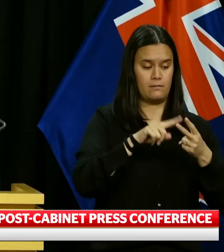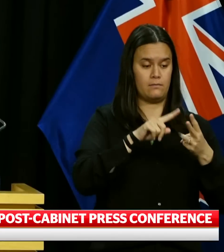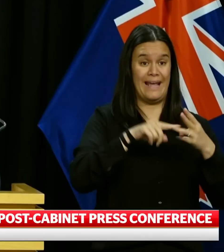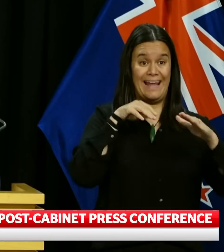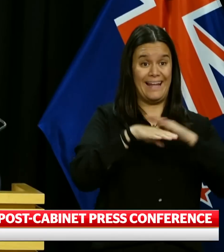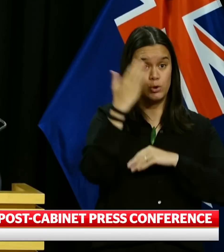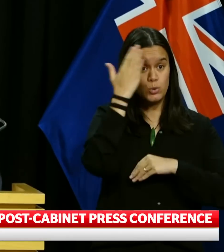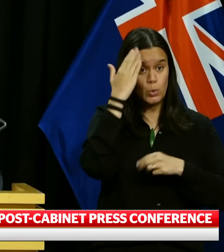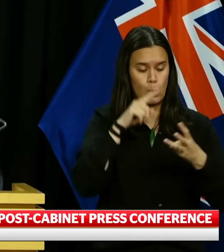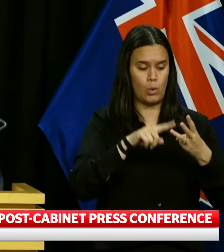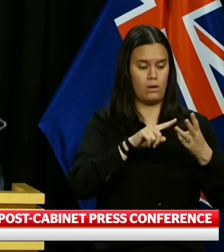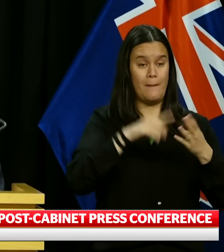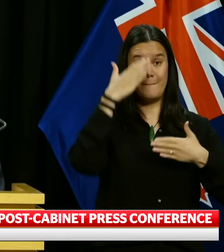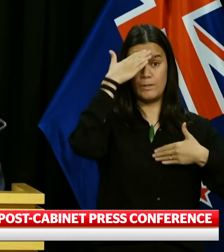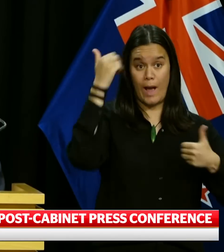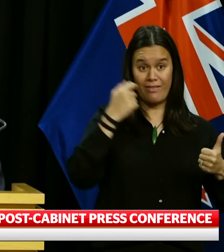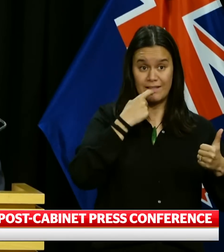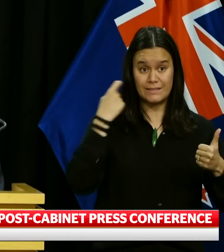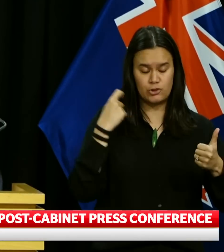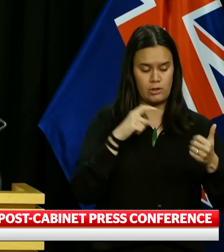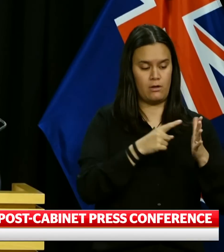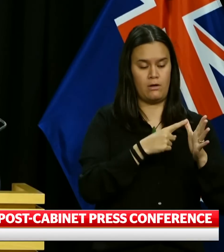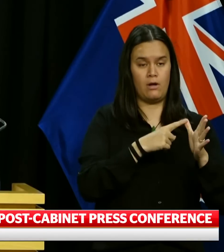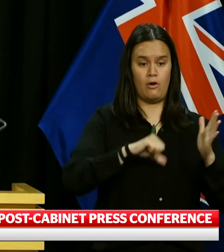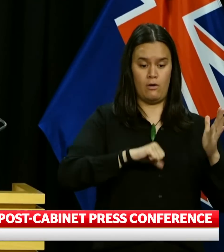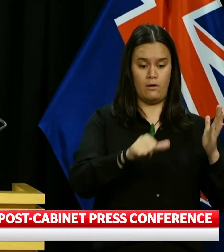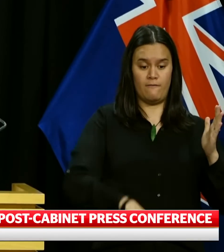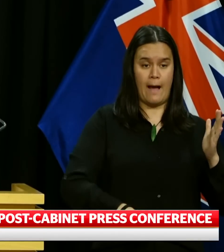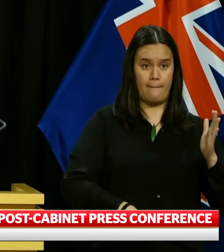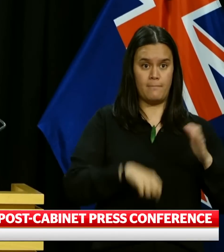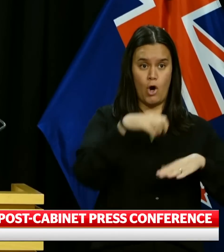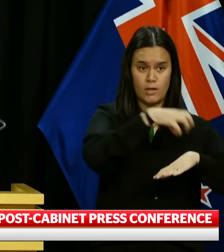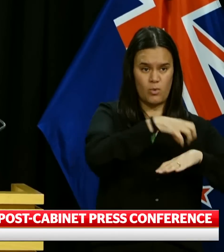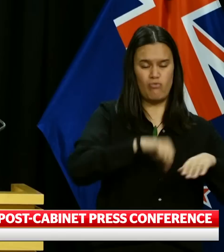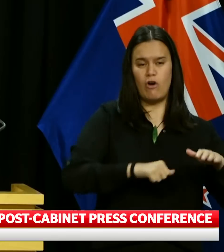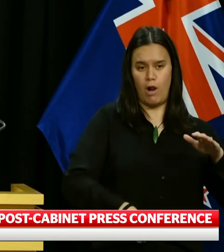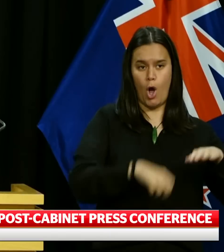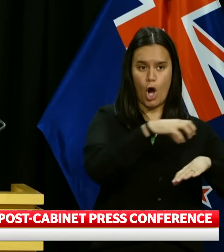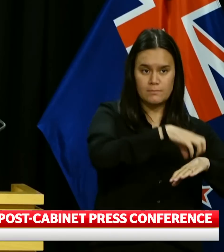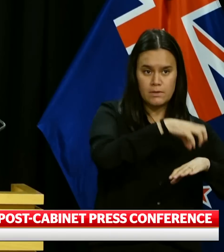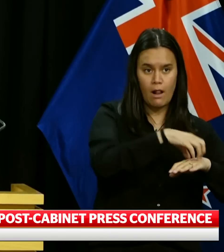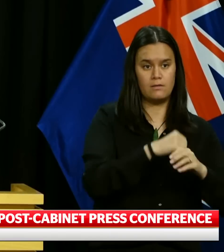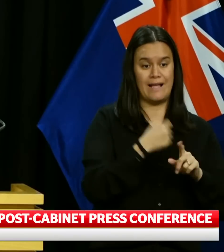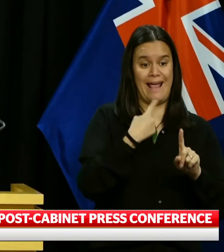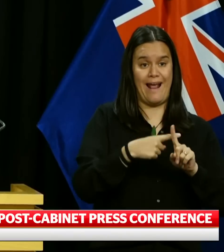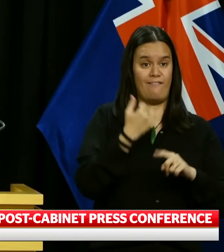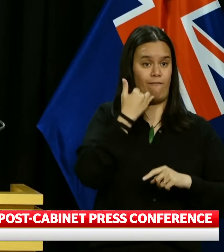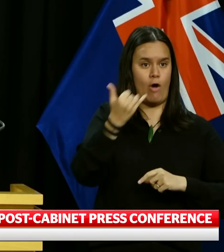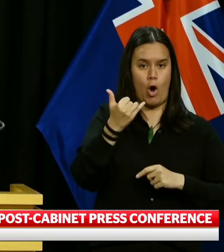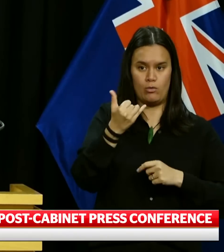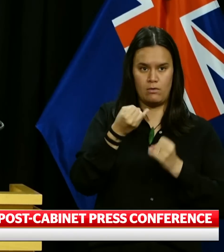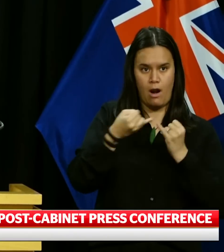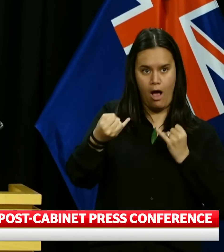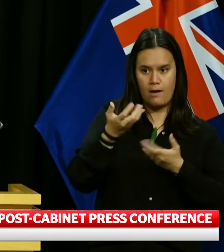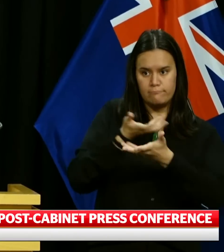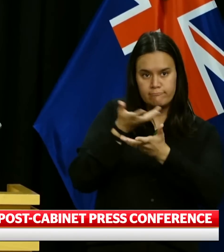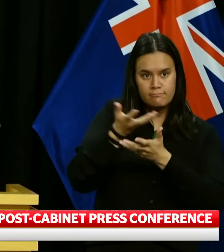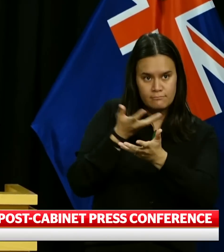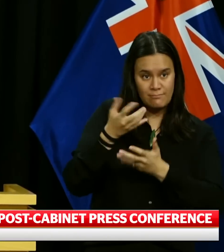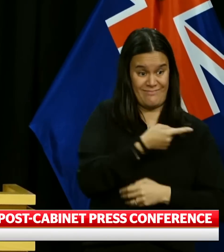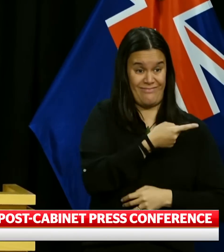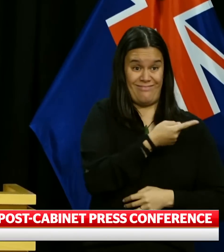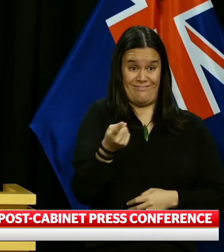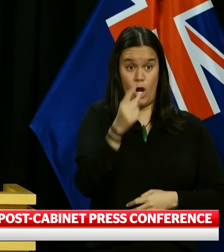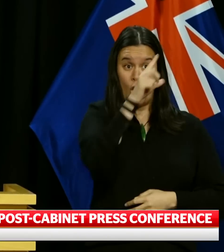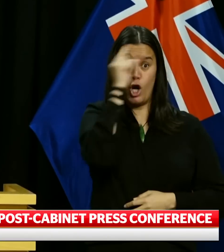health and addiction, rural hospitals and telehealth will also see increases to their pay.